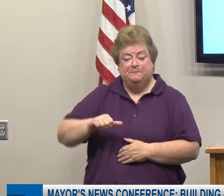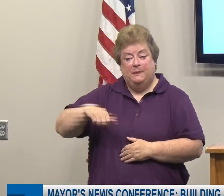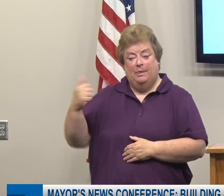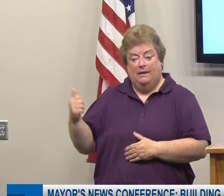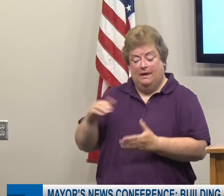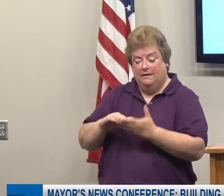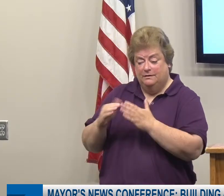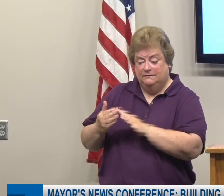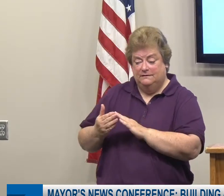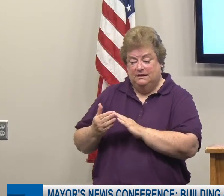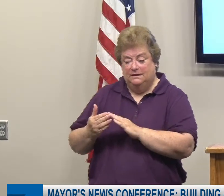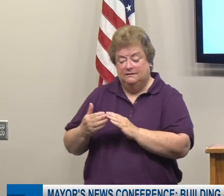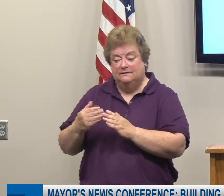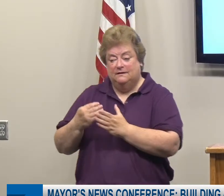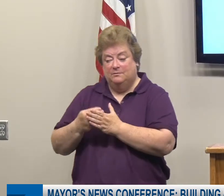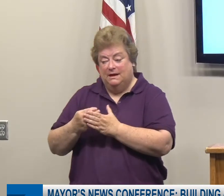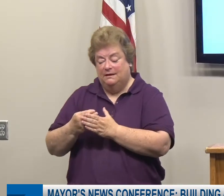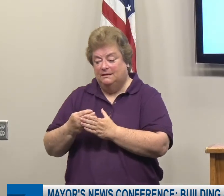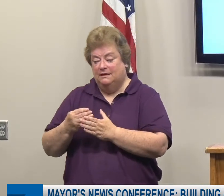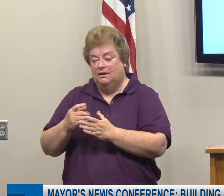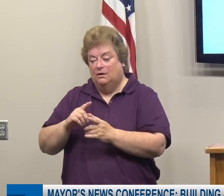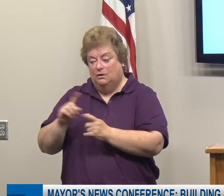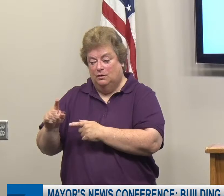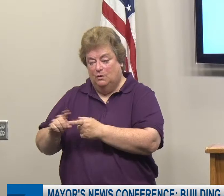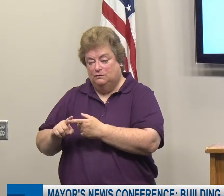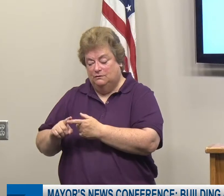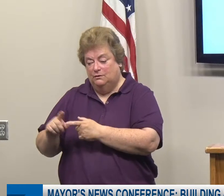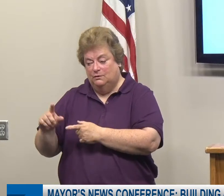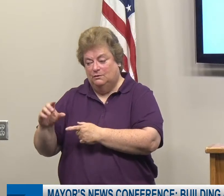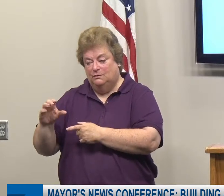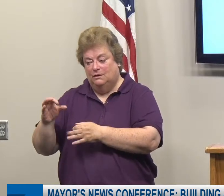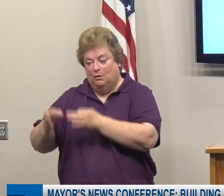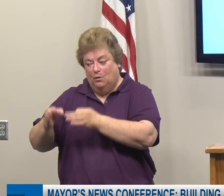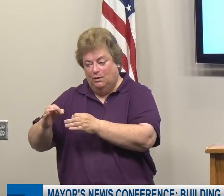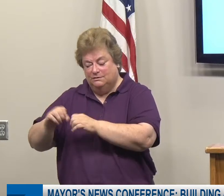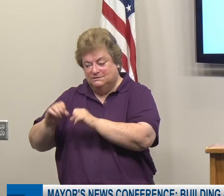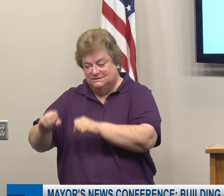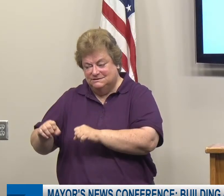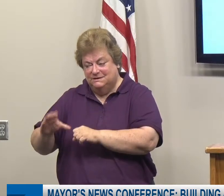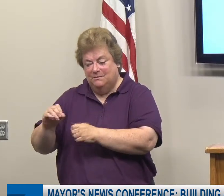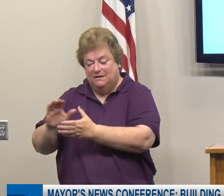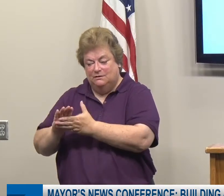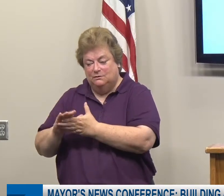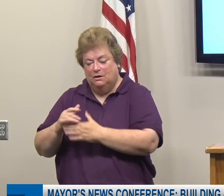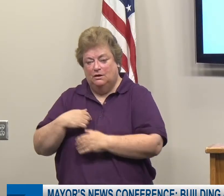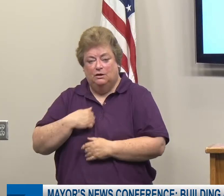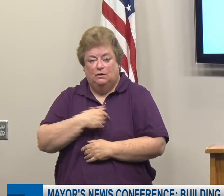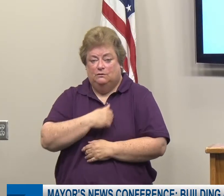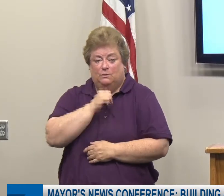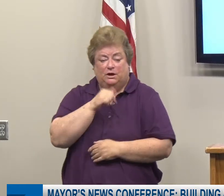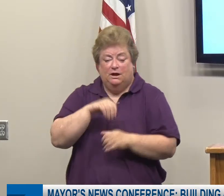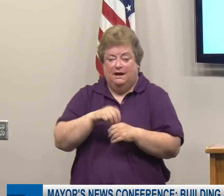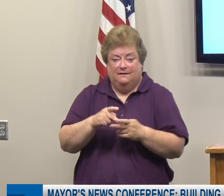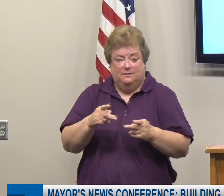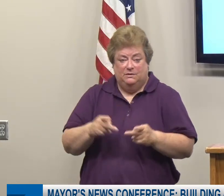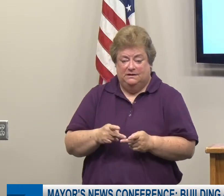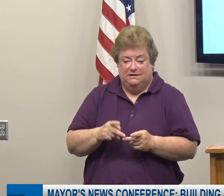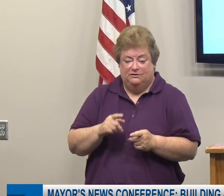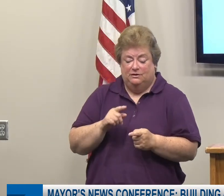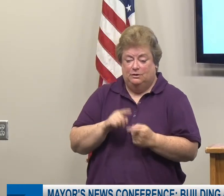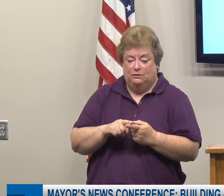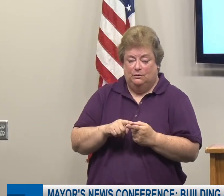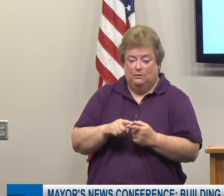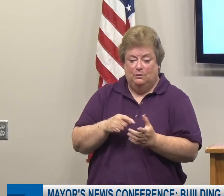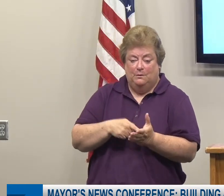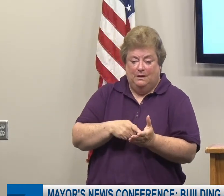money in this instance goes to the court and the public school system, not the city. So we're not really in a position to reimburse fines from the